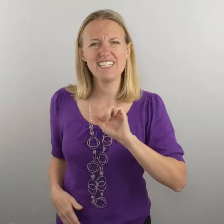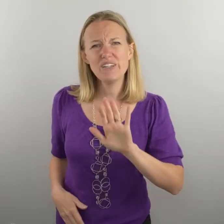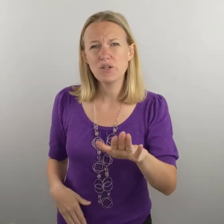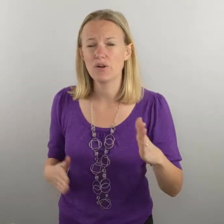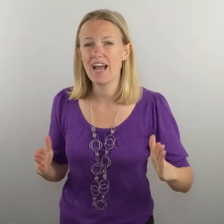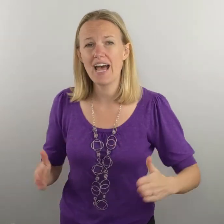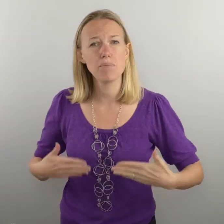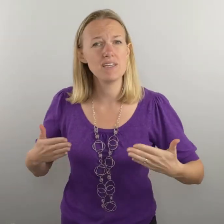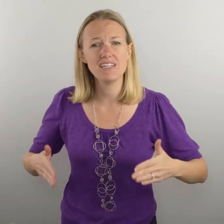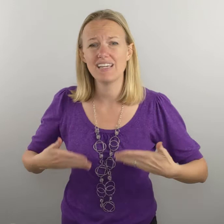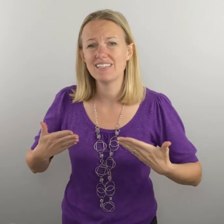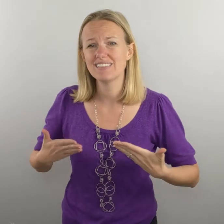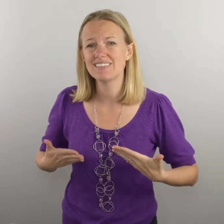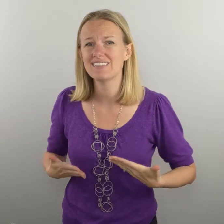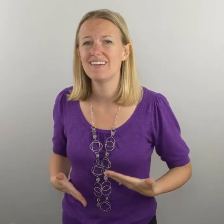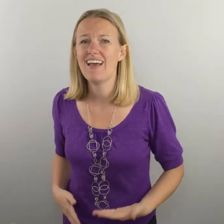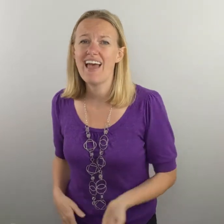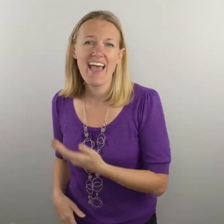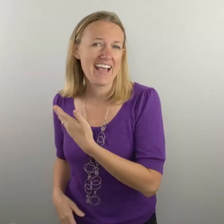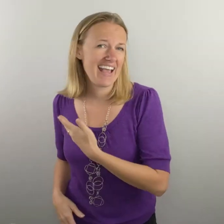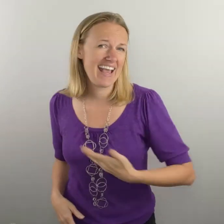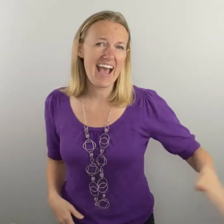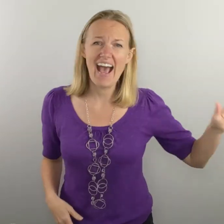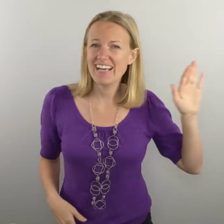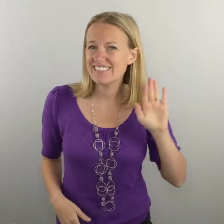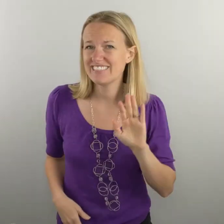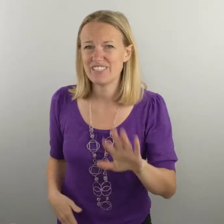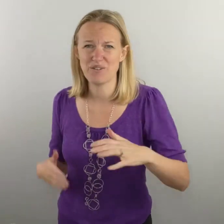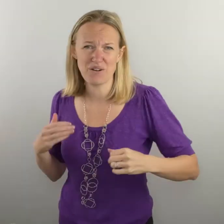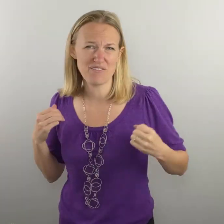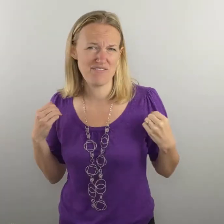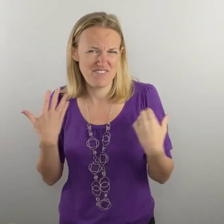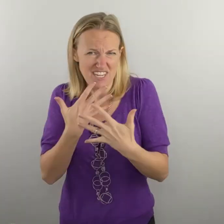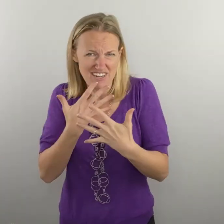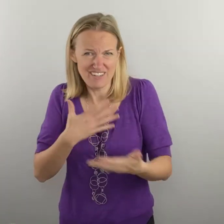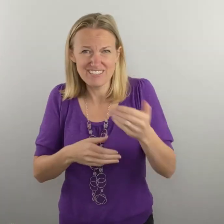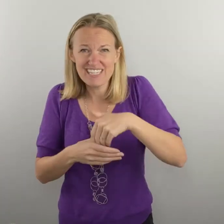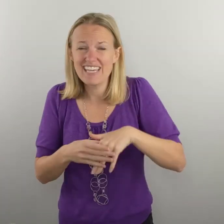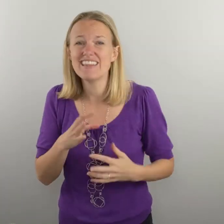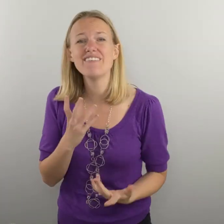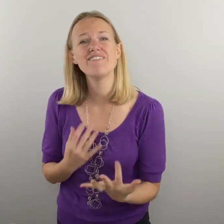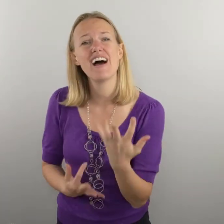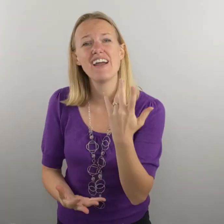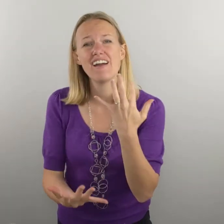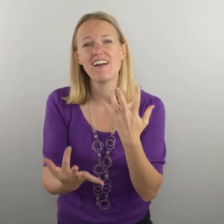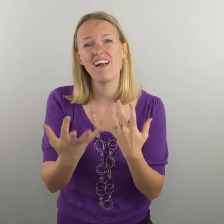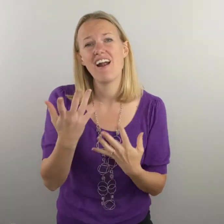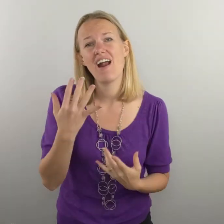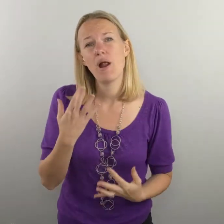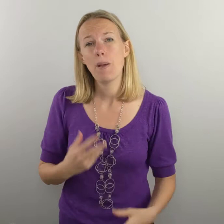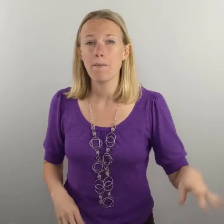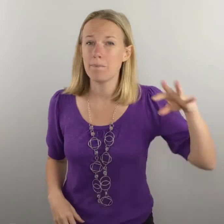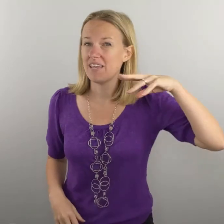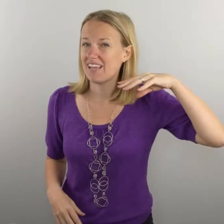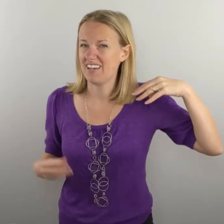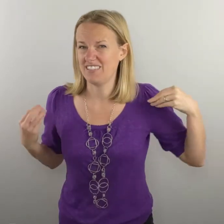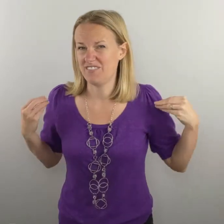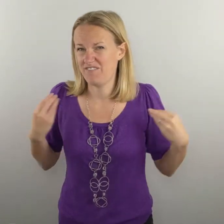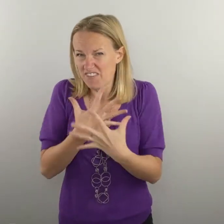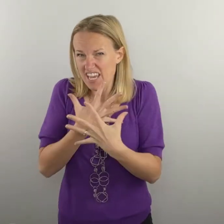your happiness, cast your fears in the fire, because